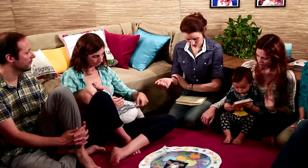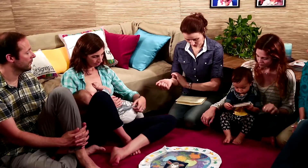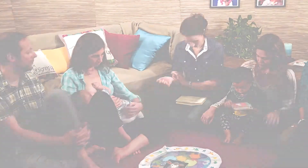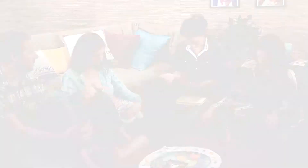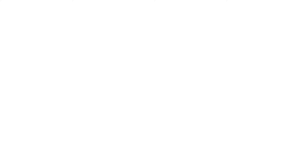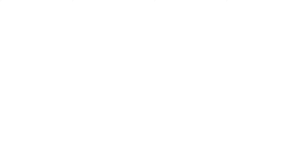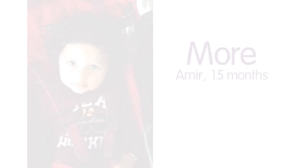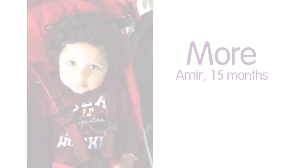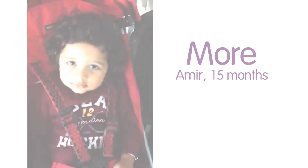helpful.